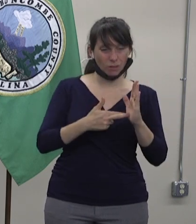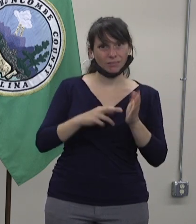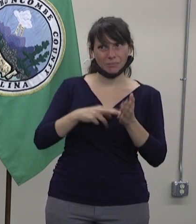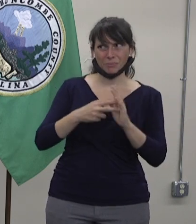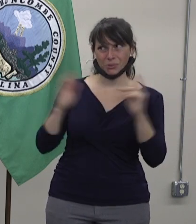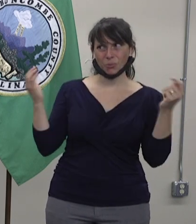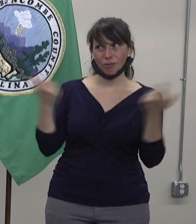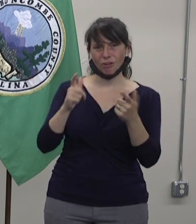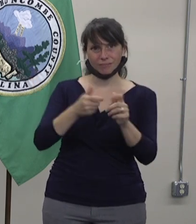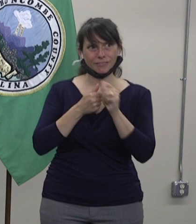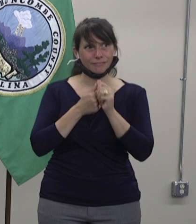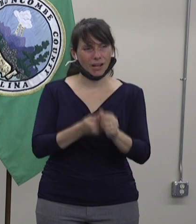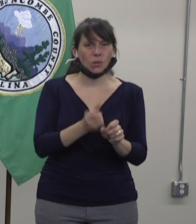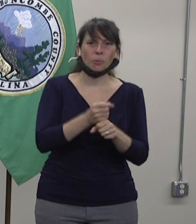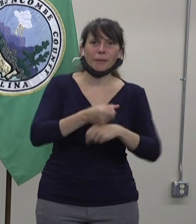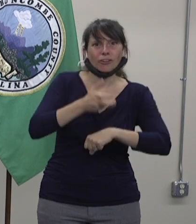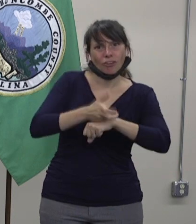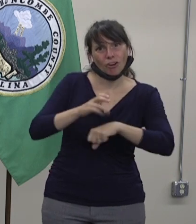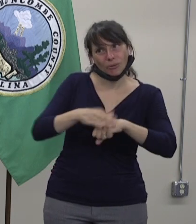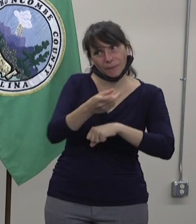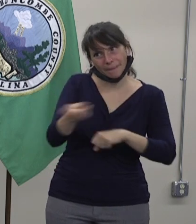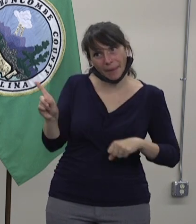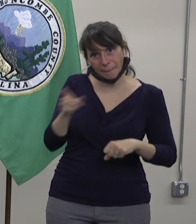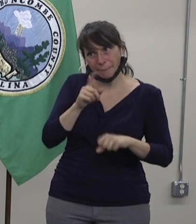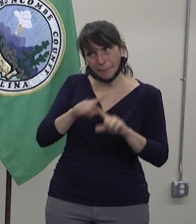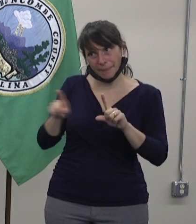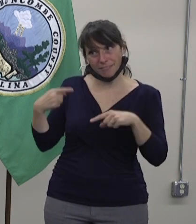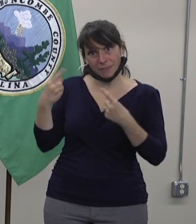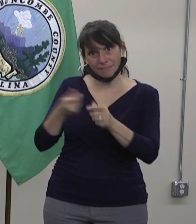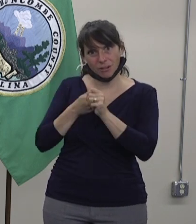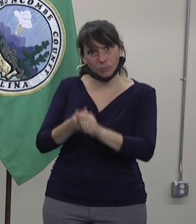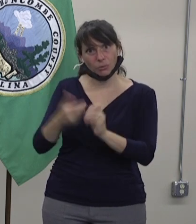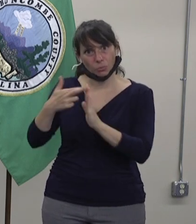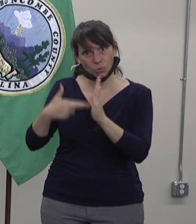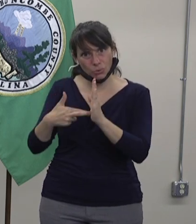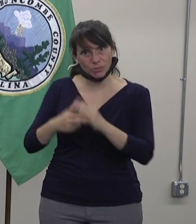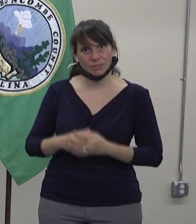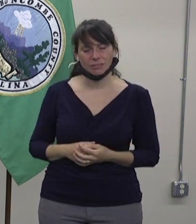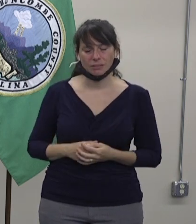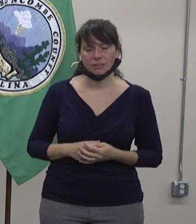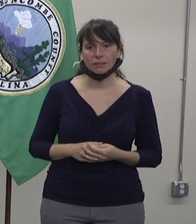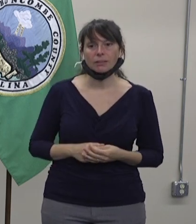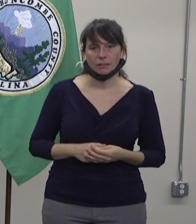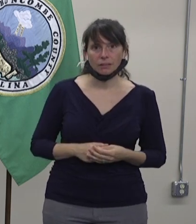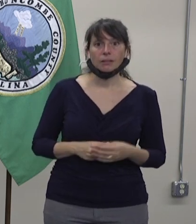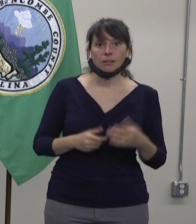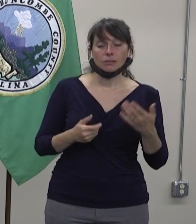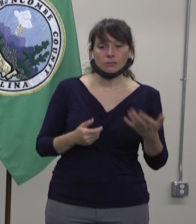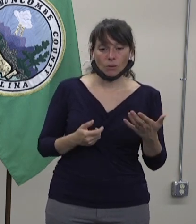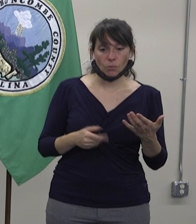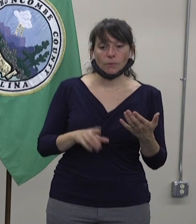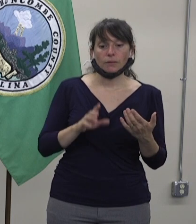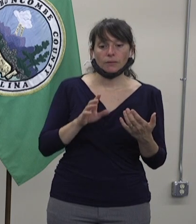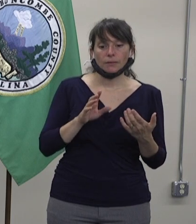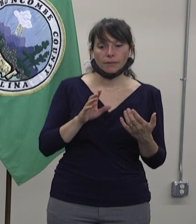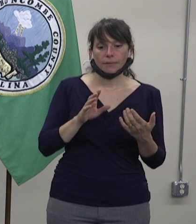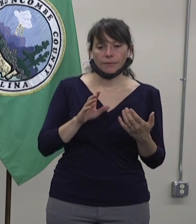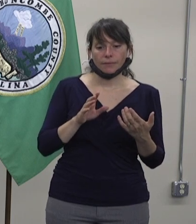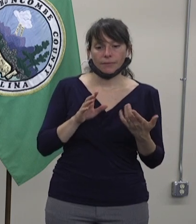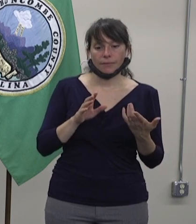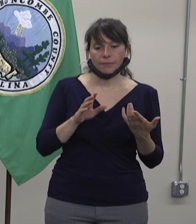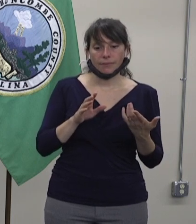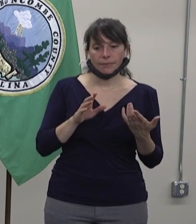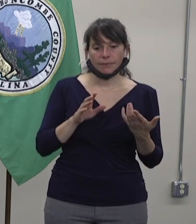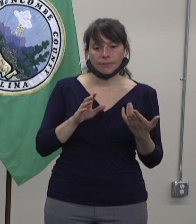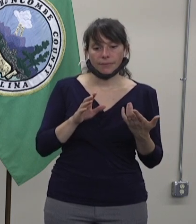As a reminder, these are the current requirements for restaurants that this response team will be spot checking. The requirements